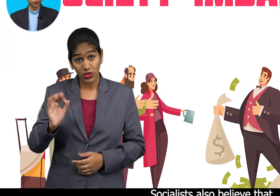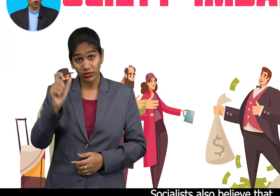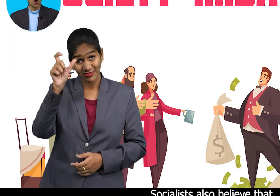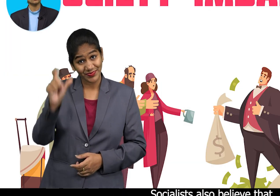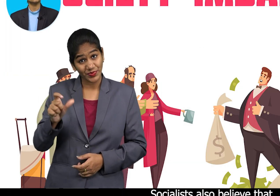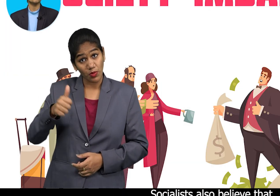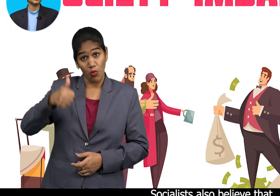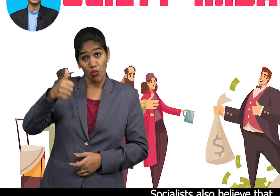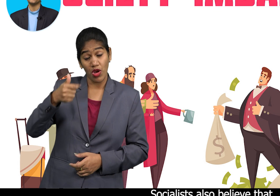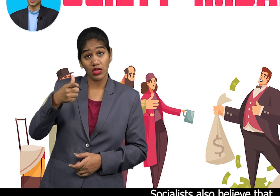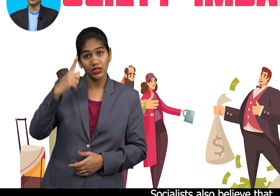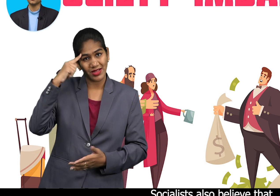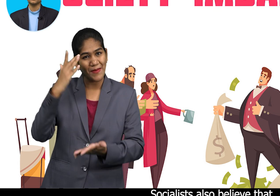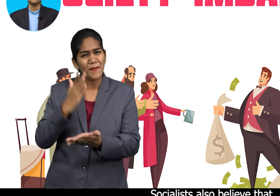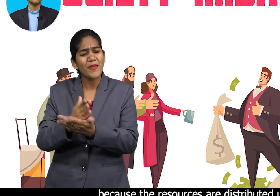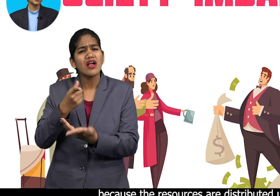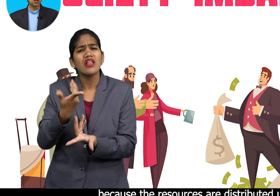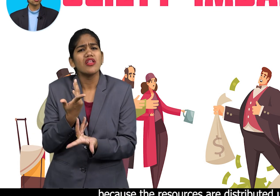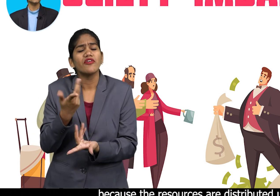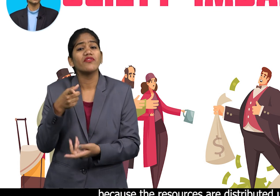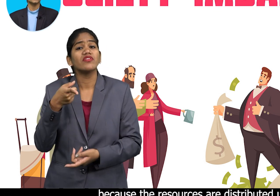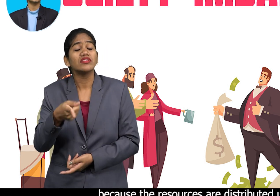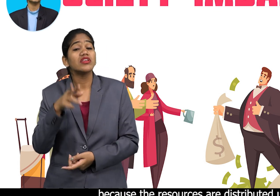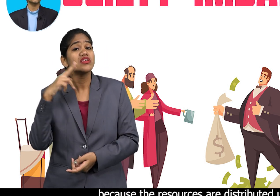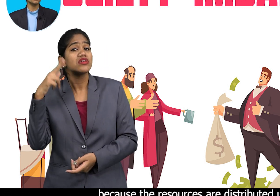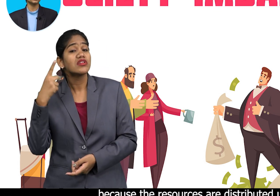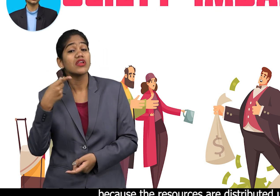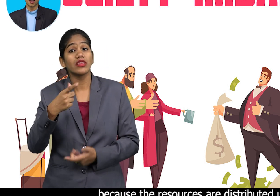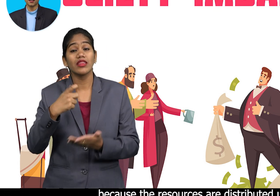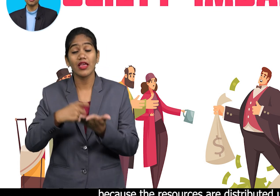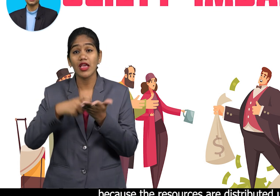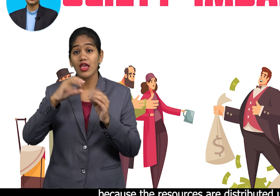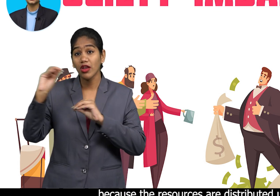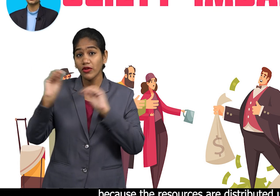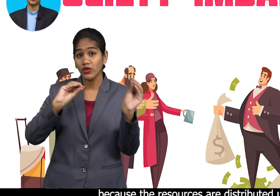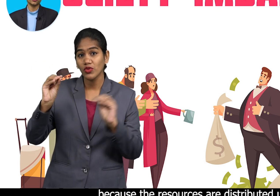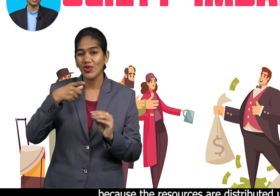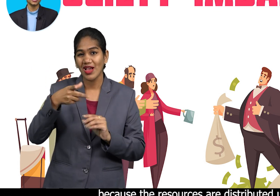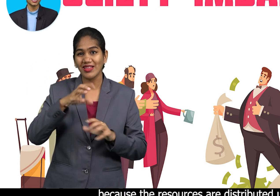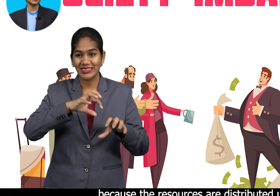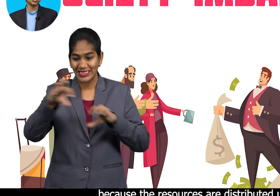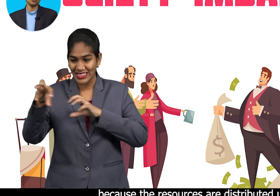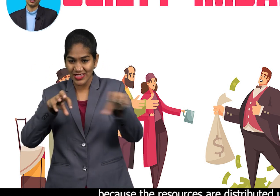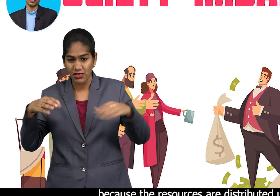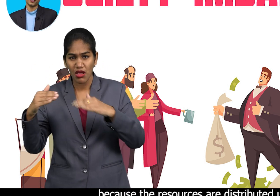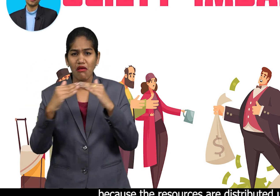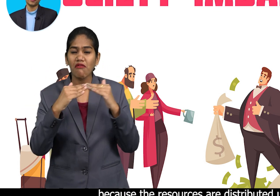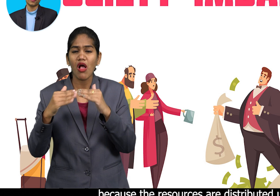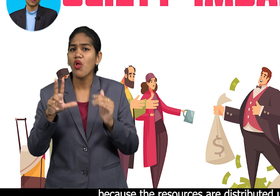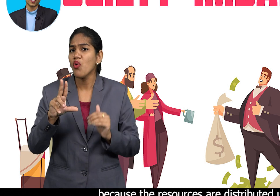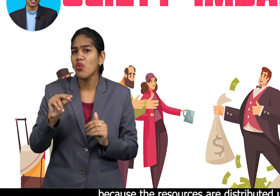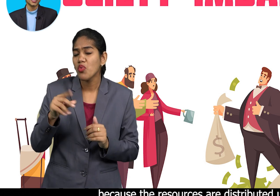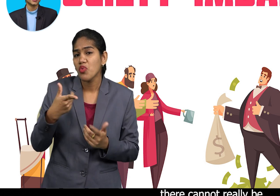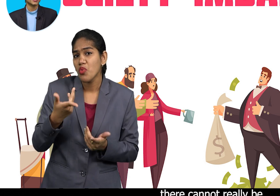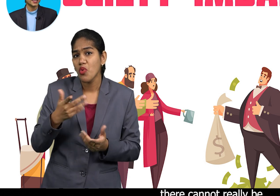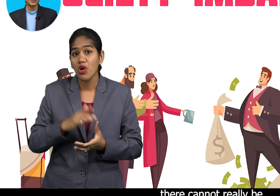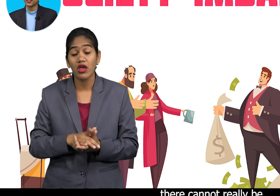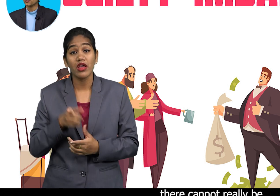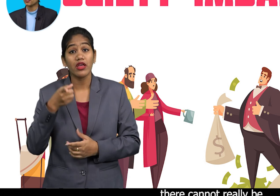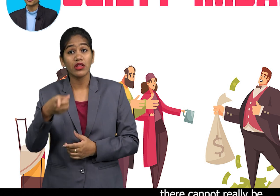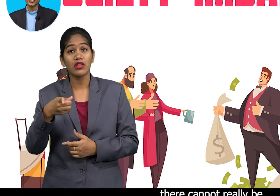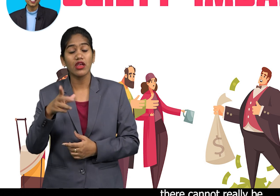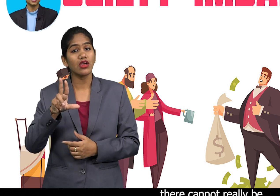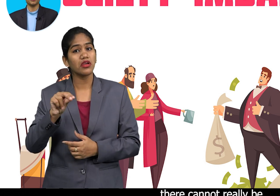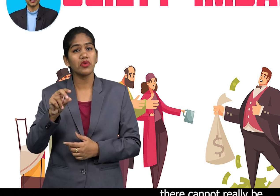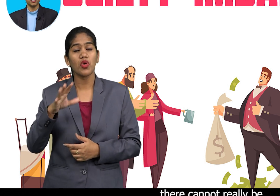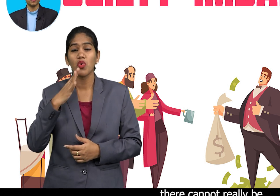Socialists also believe that because the resources are distributed unequally, there